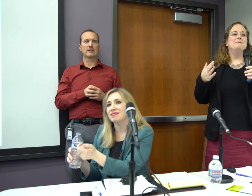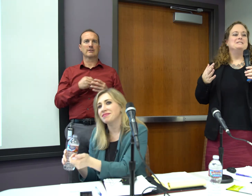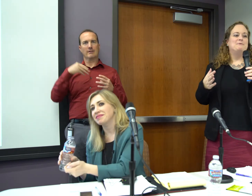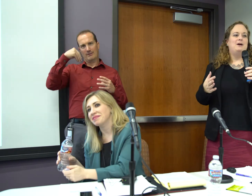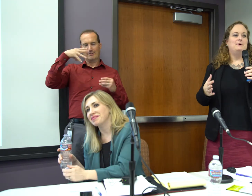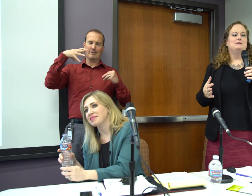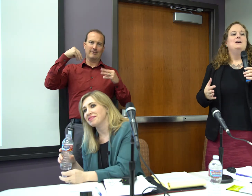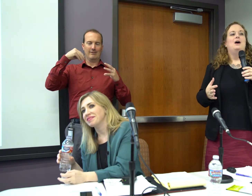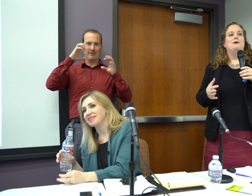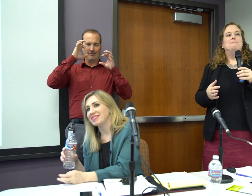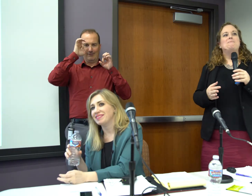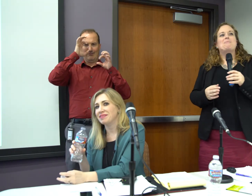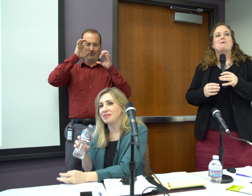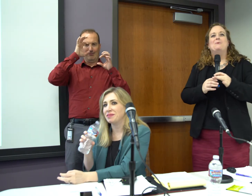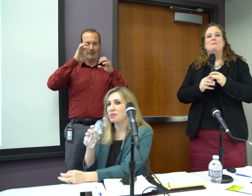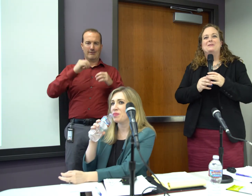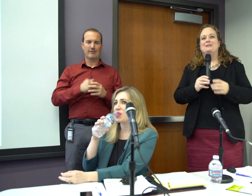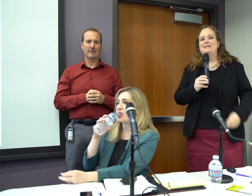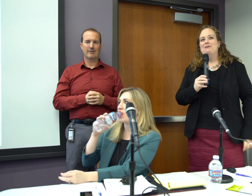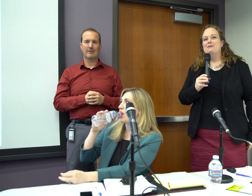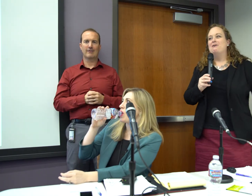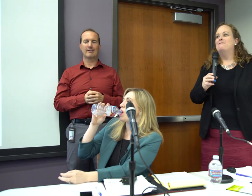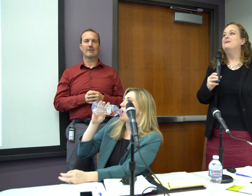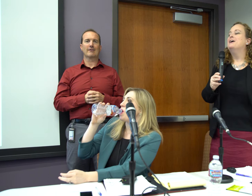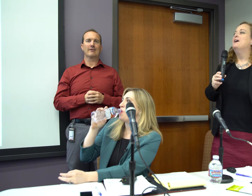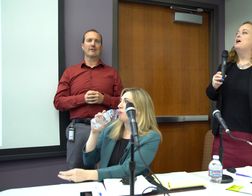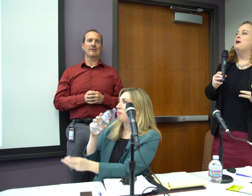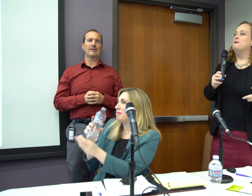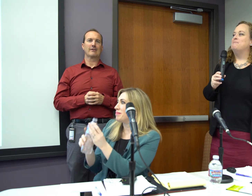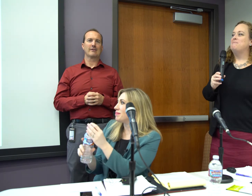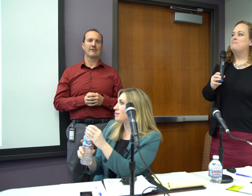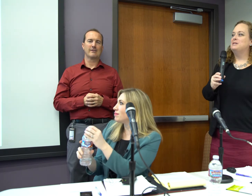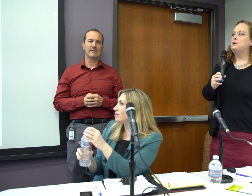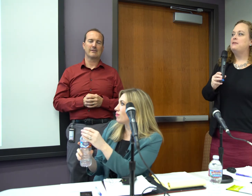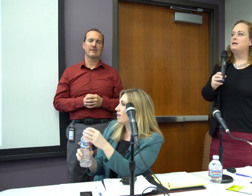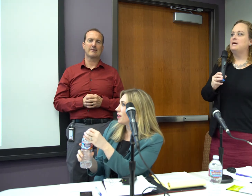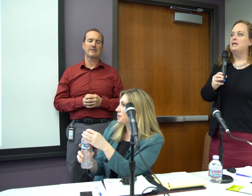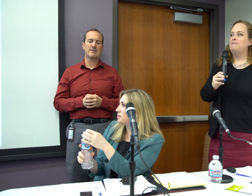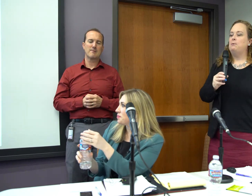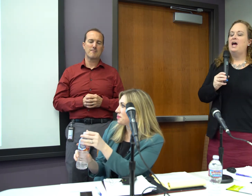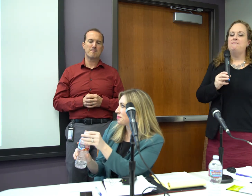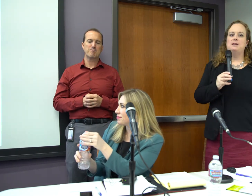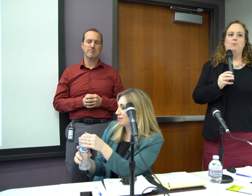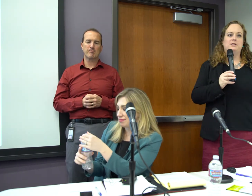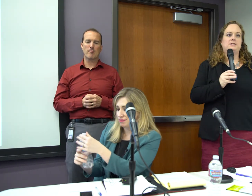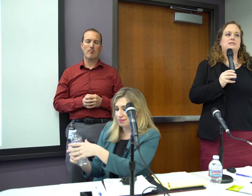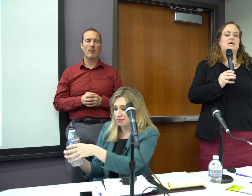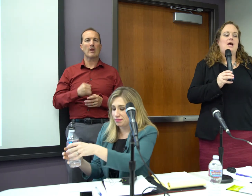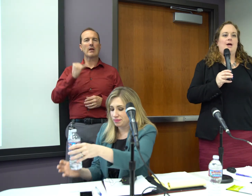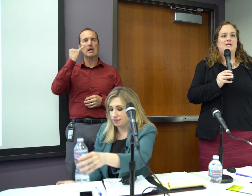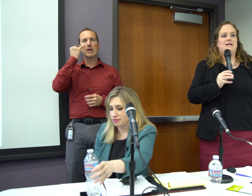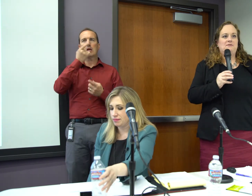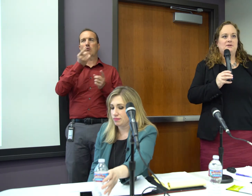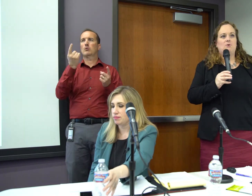y'all are really messing with my eyeballs with the lights on and off. So I think that if you have some